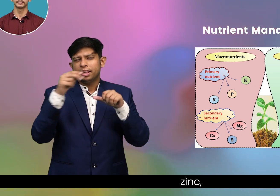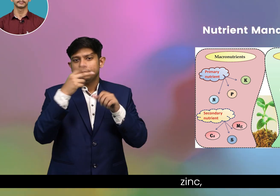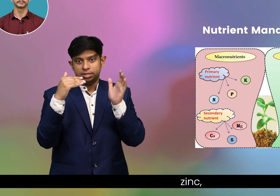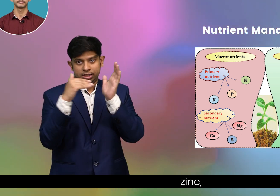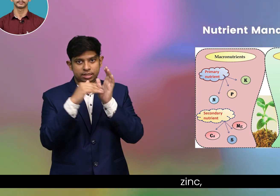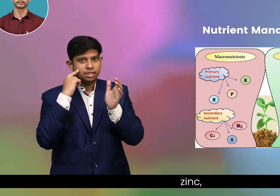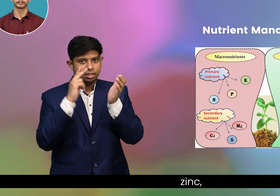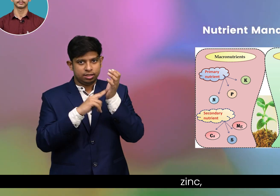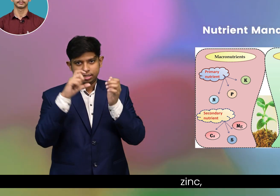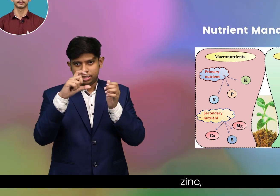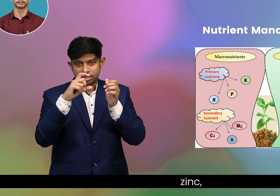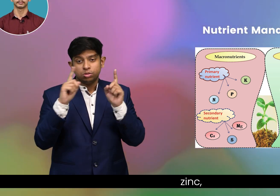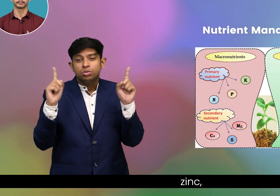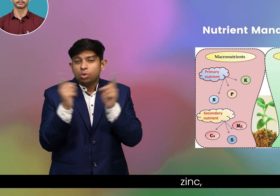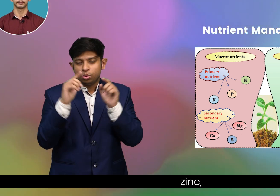zinc,